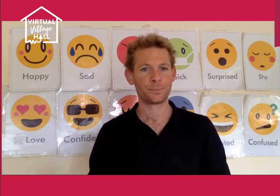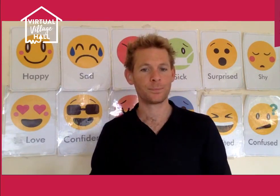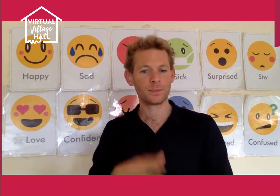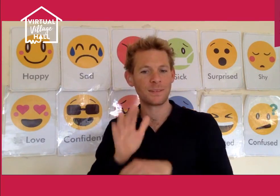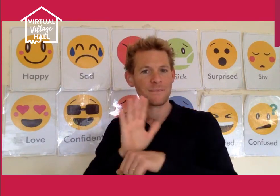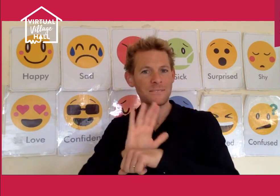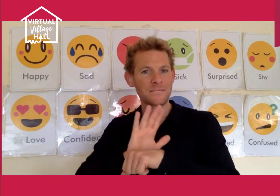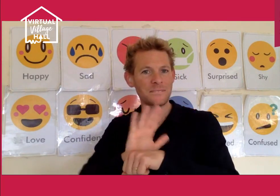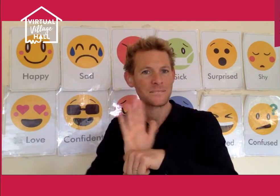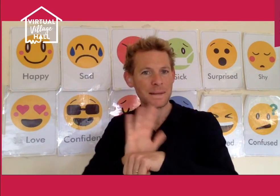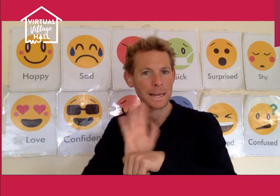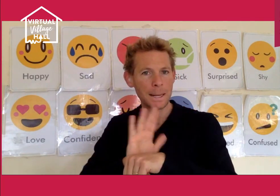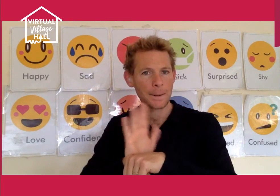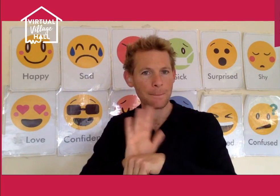Number two.